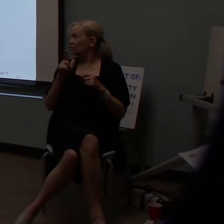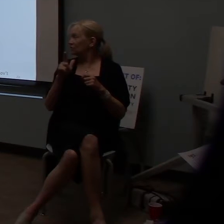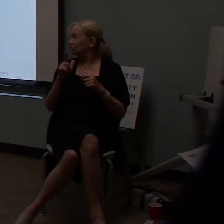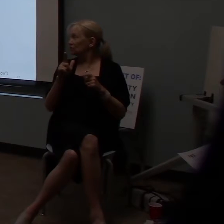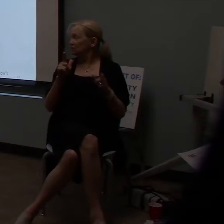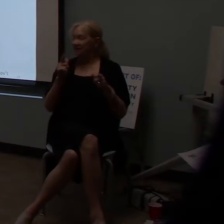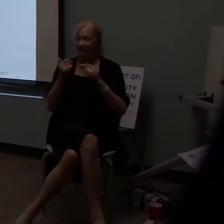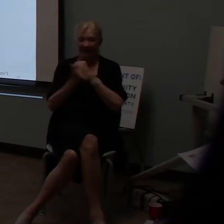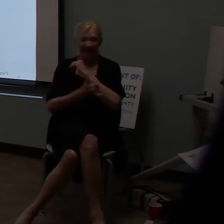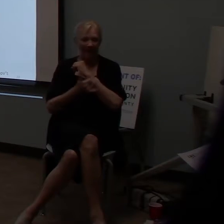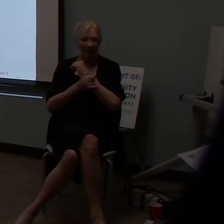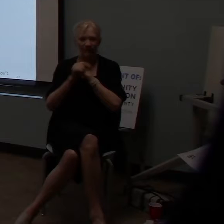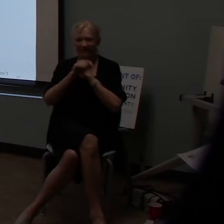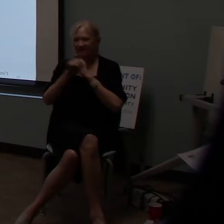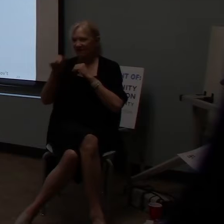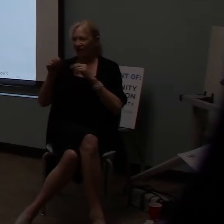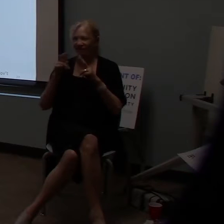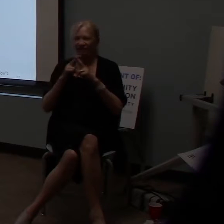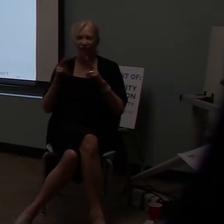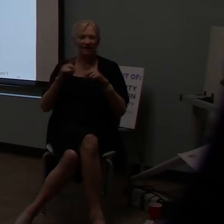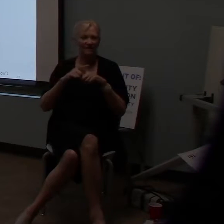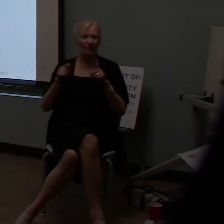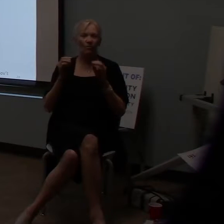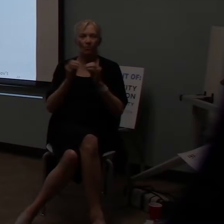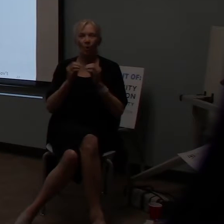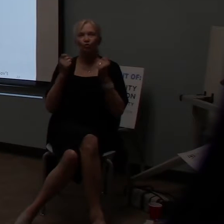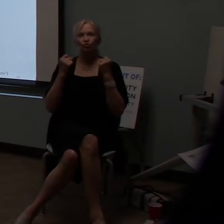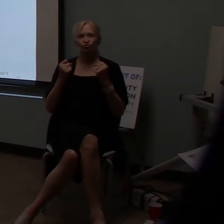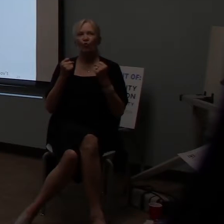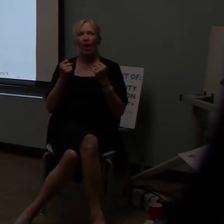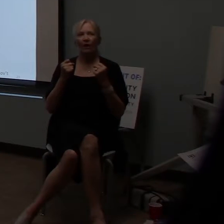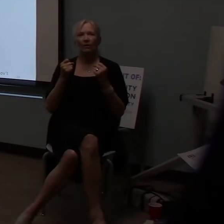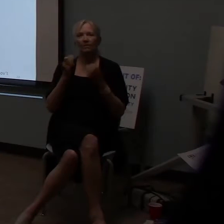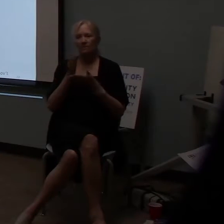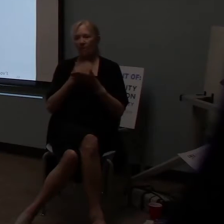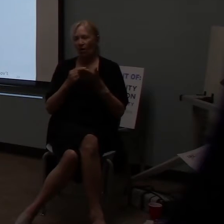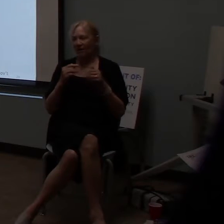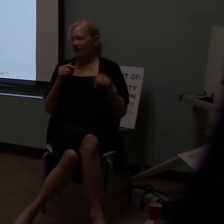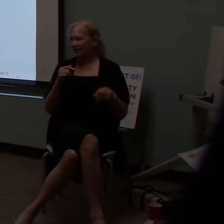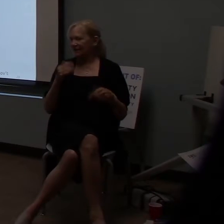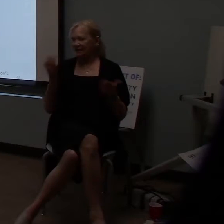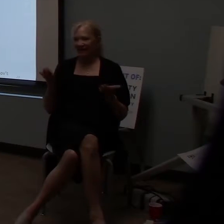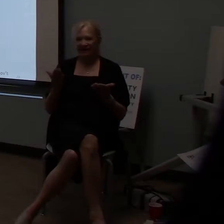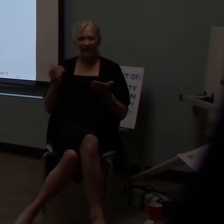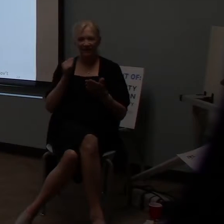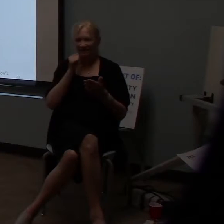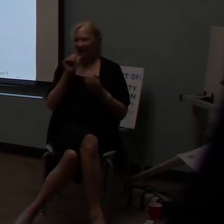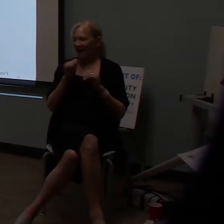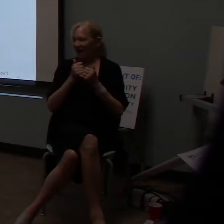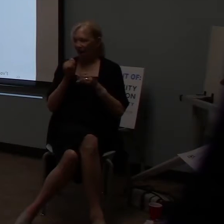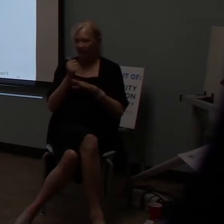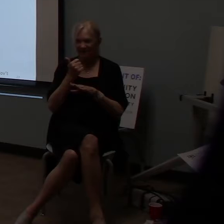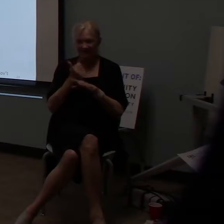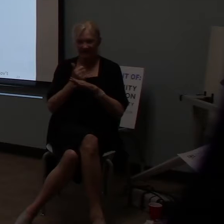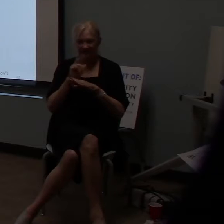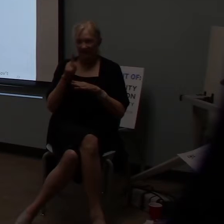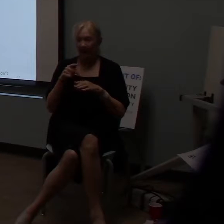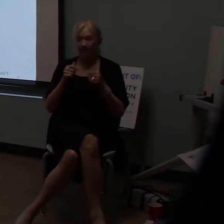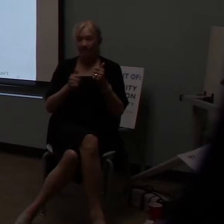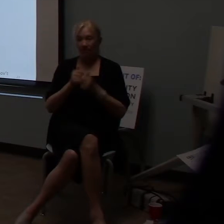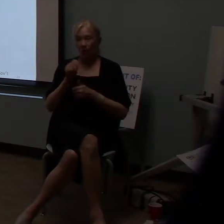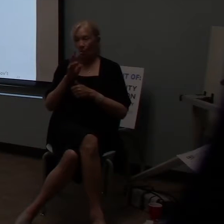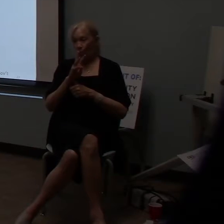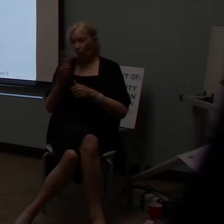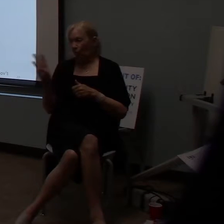counties are very different. They're much stronger forms of government. They can do a lot more things. In Colorado, that's just not the way we were set up. I think most western counties